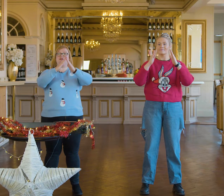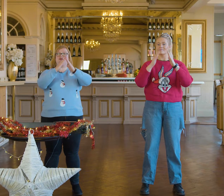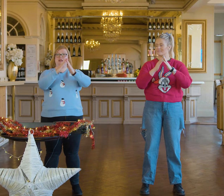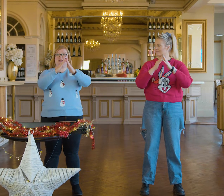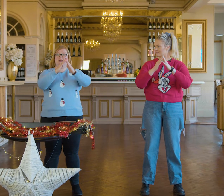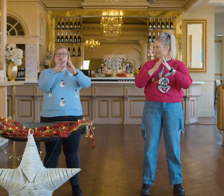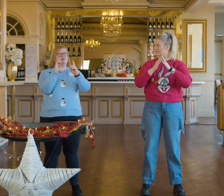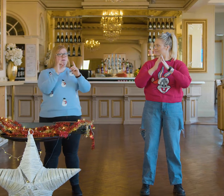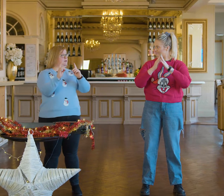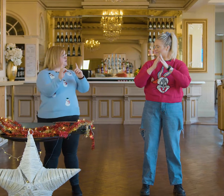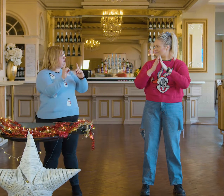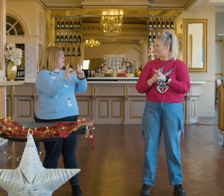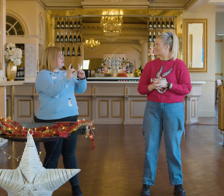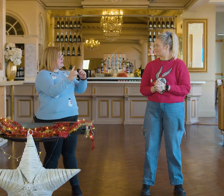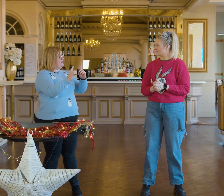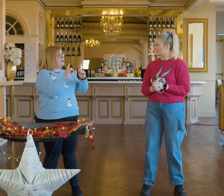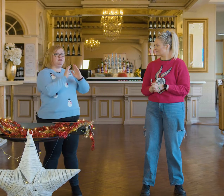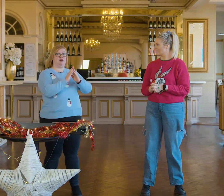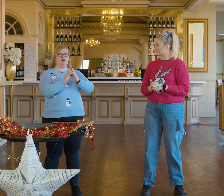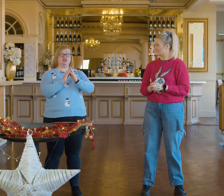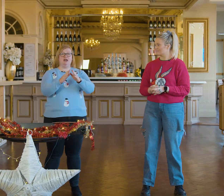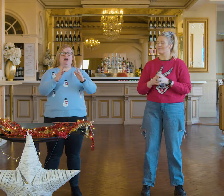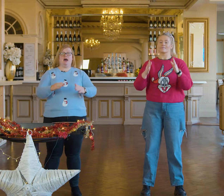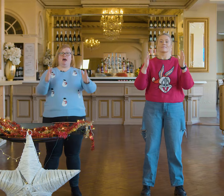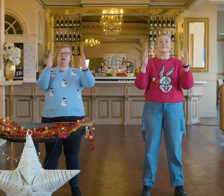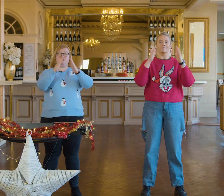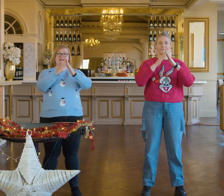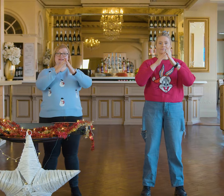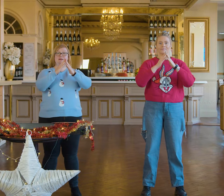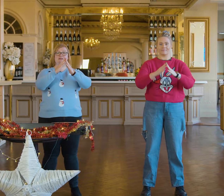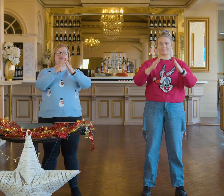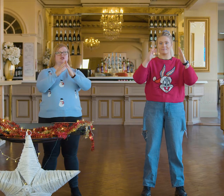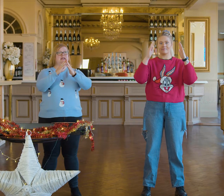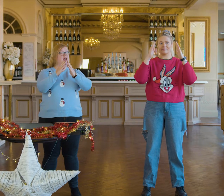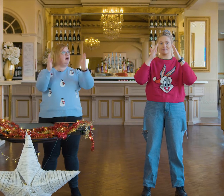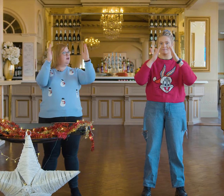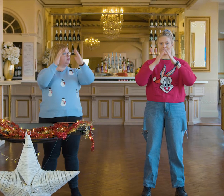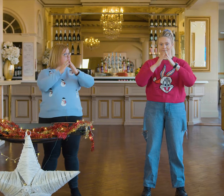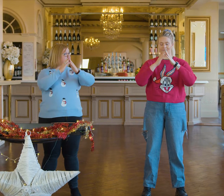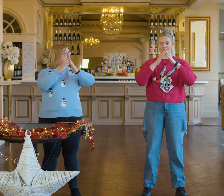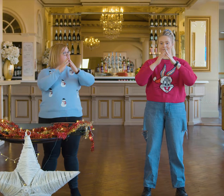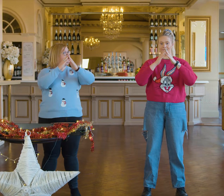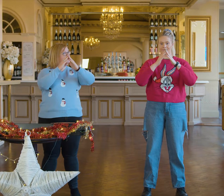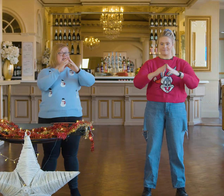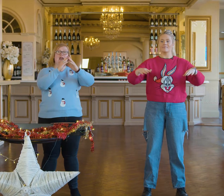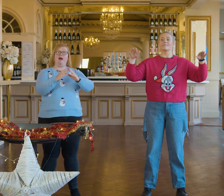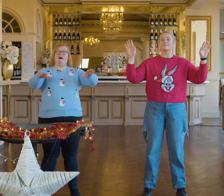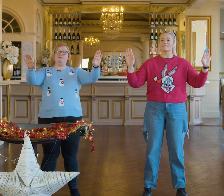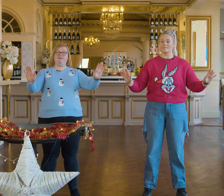tree. So if we put those two lines together, we've got a Christmas tree, a Christmas tree, a